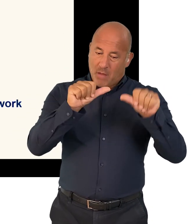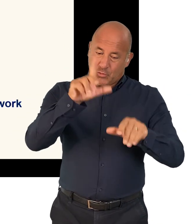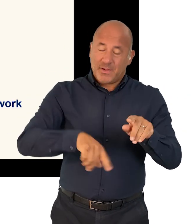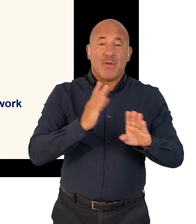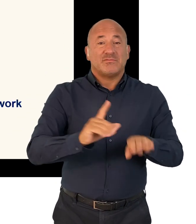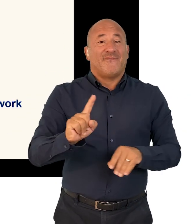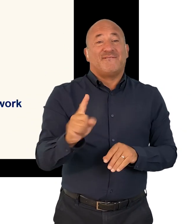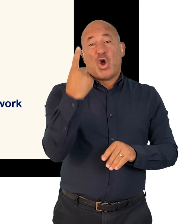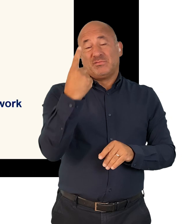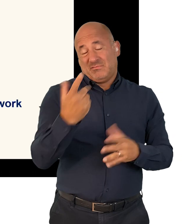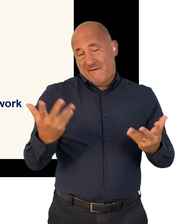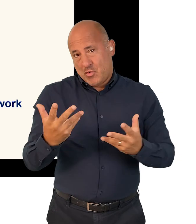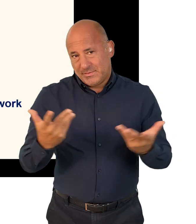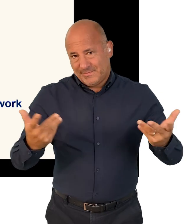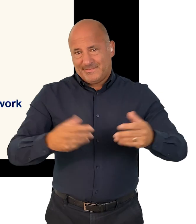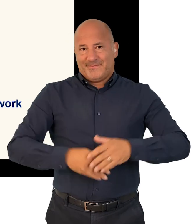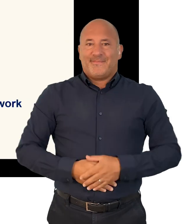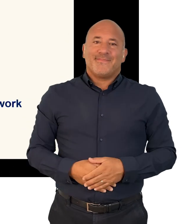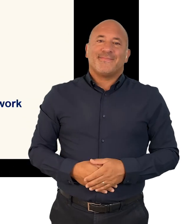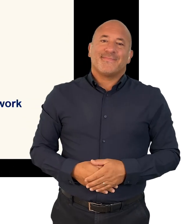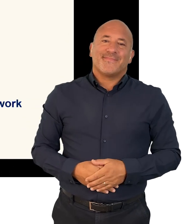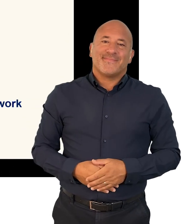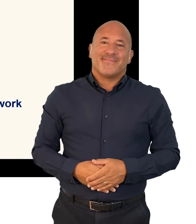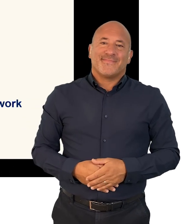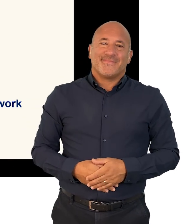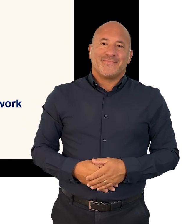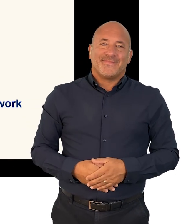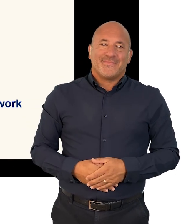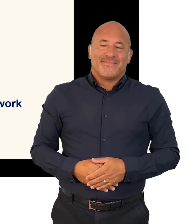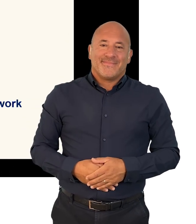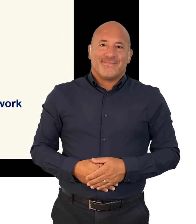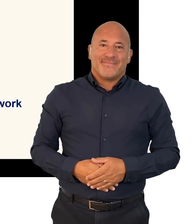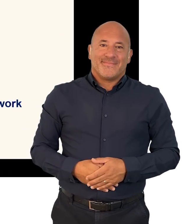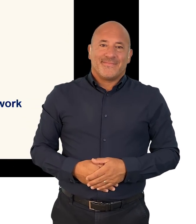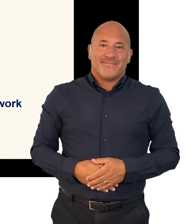all approvals must be in place before the start of any material work to the building.